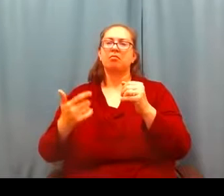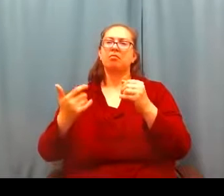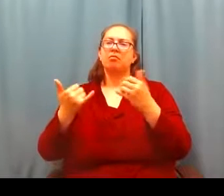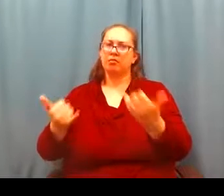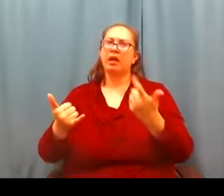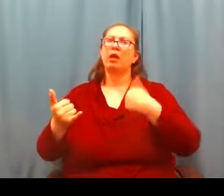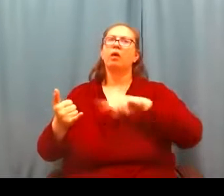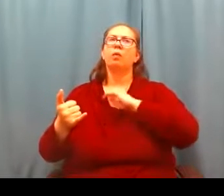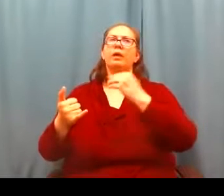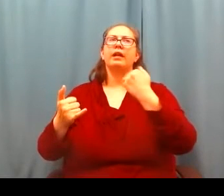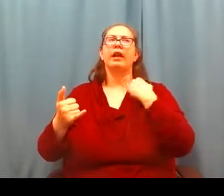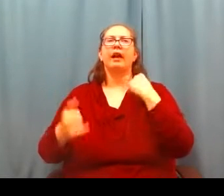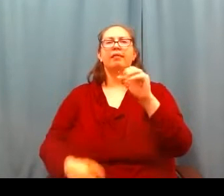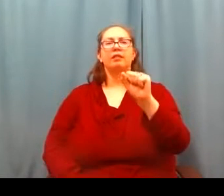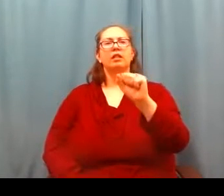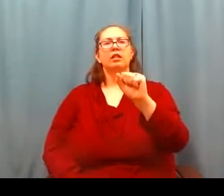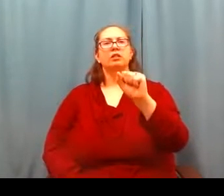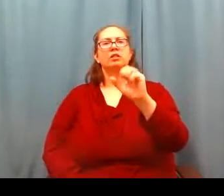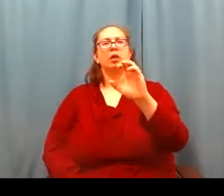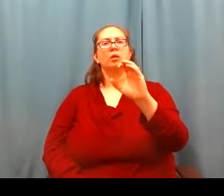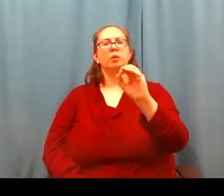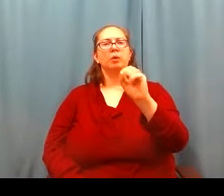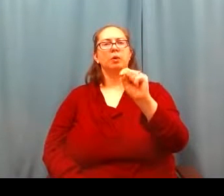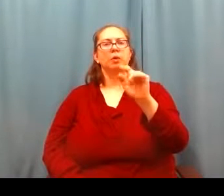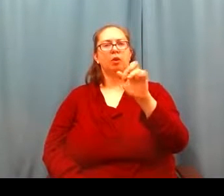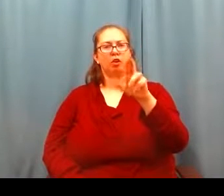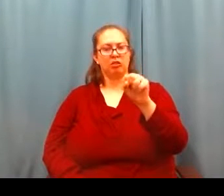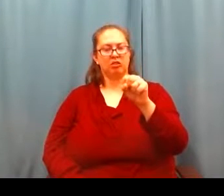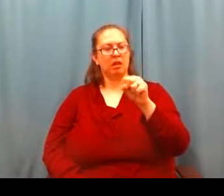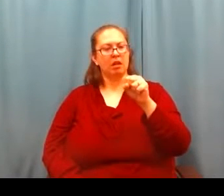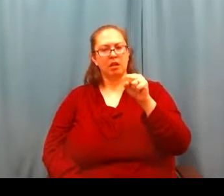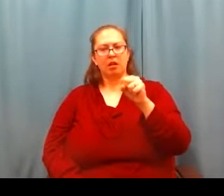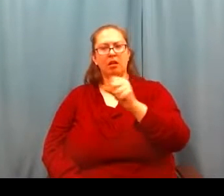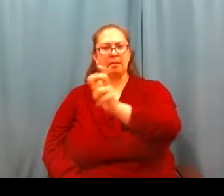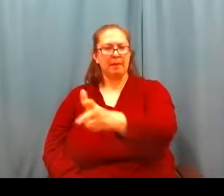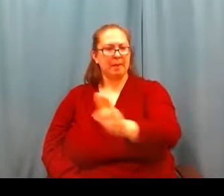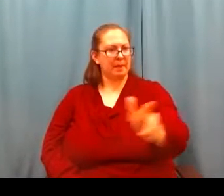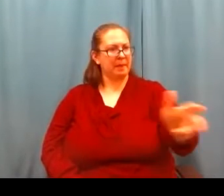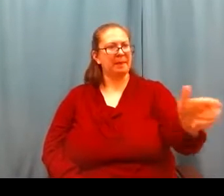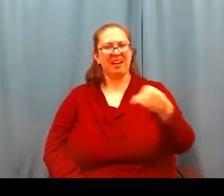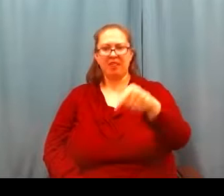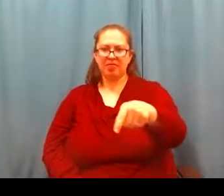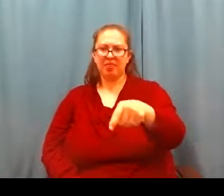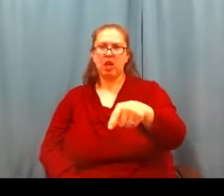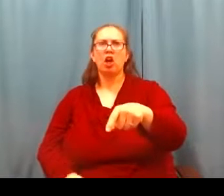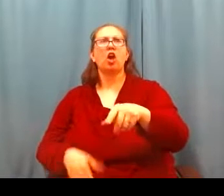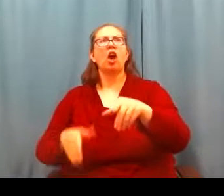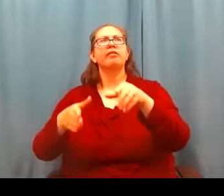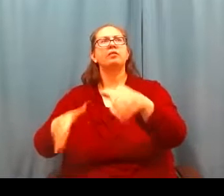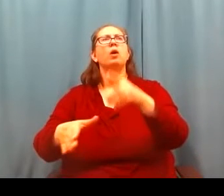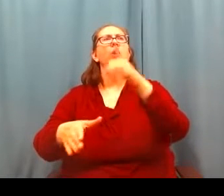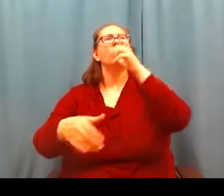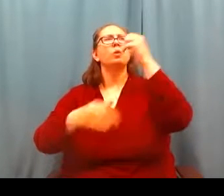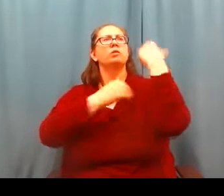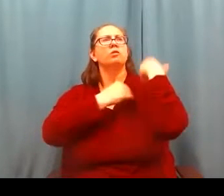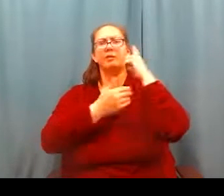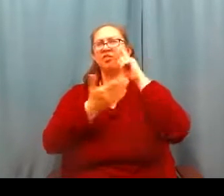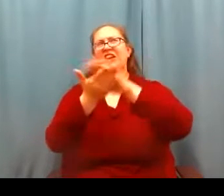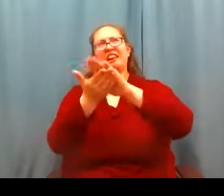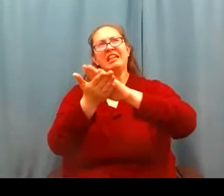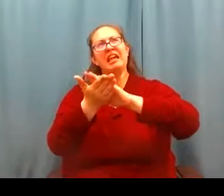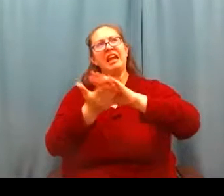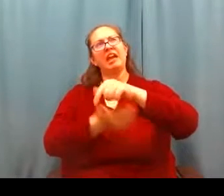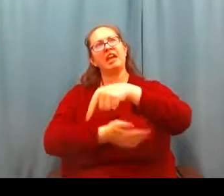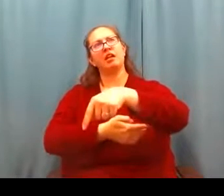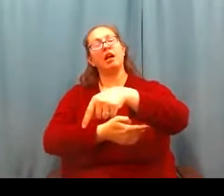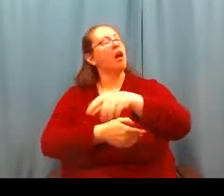scooters that are being placed back on the street, and I'm wondering who's taking responsibility for cleaning them. I just